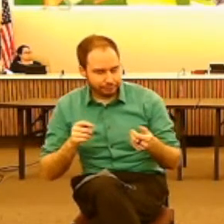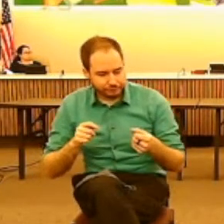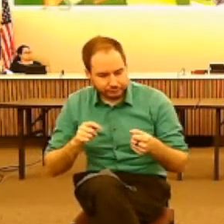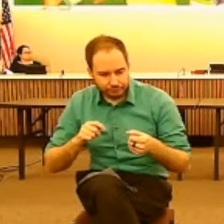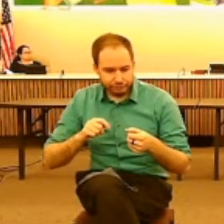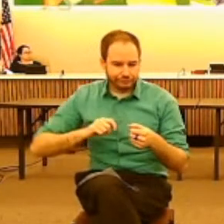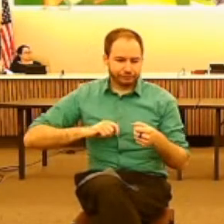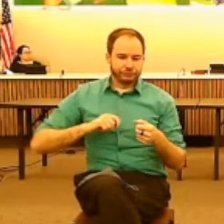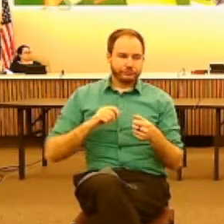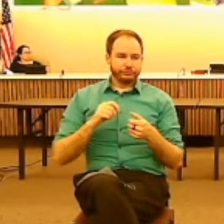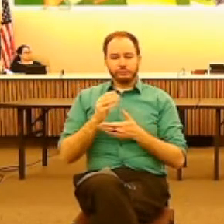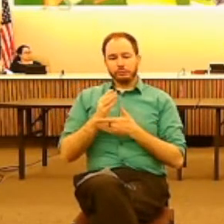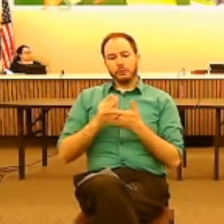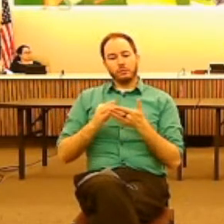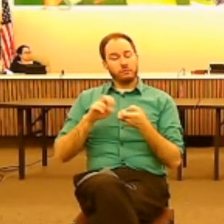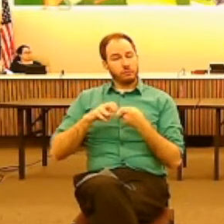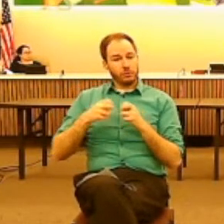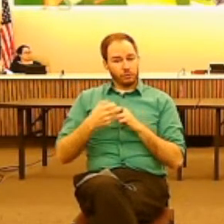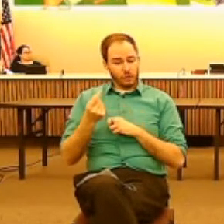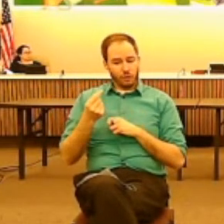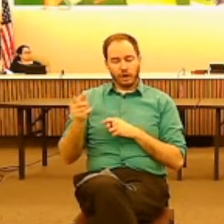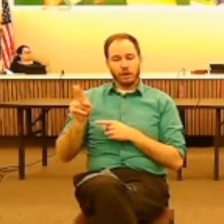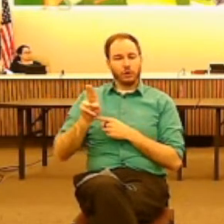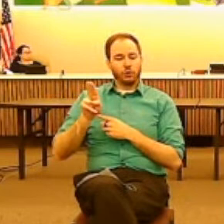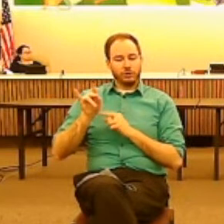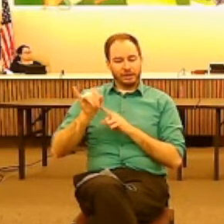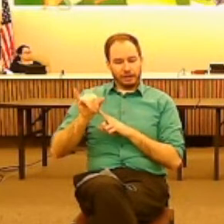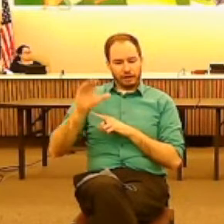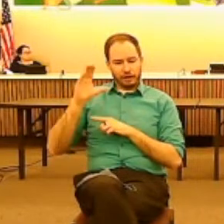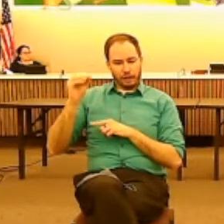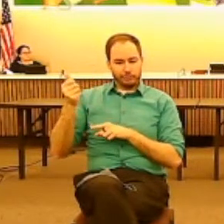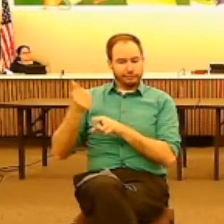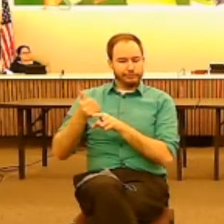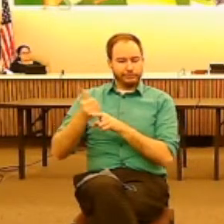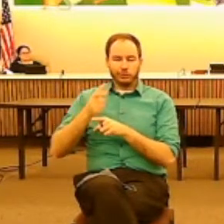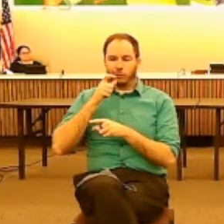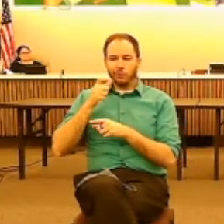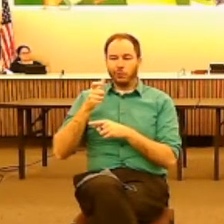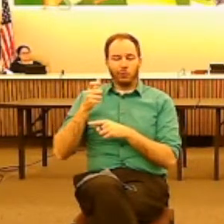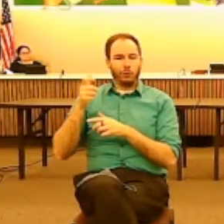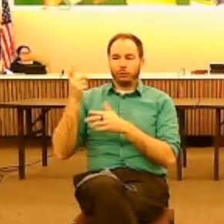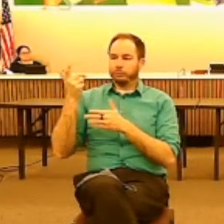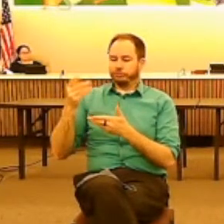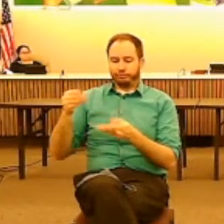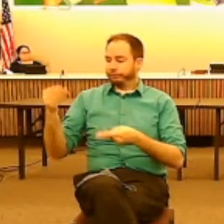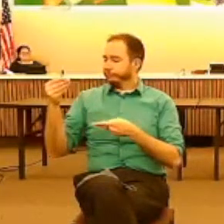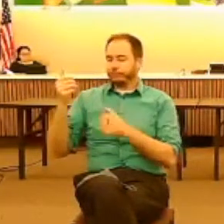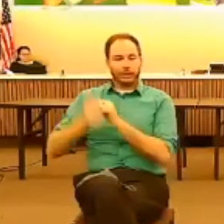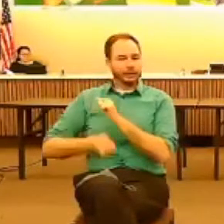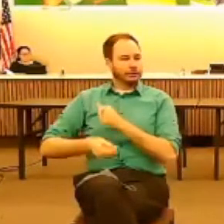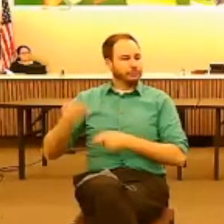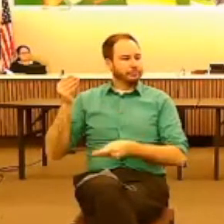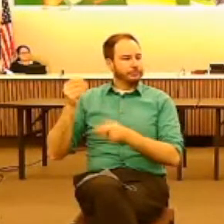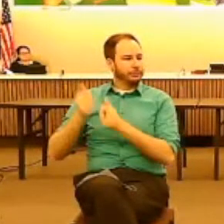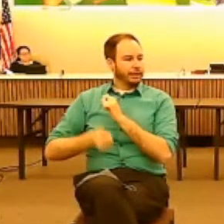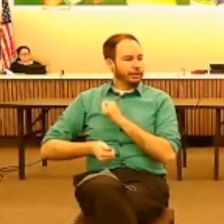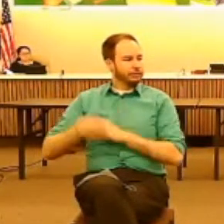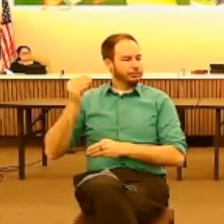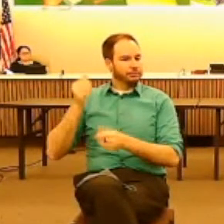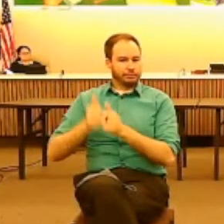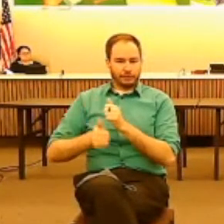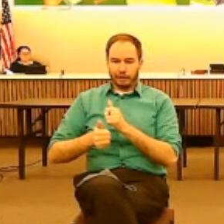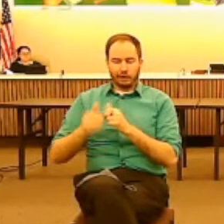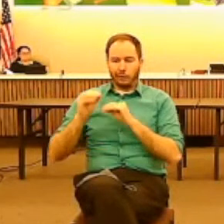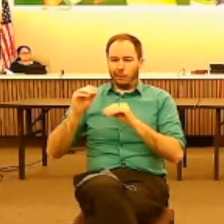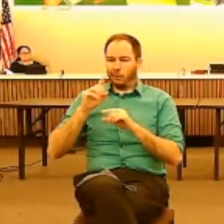you know, part of the problem is that the utility companies are just passing these things through without looking at them. We've seen a